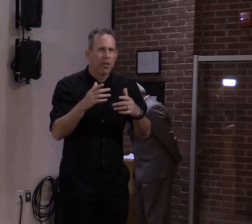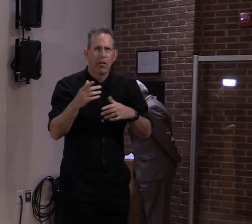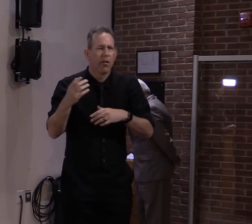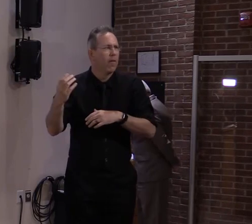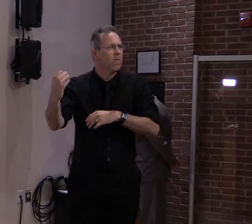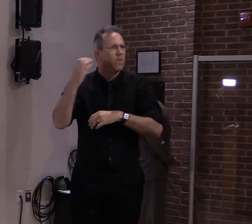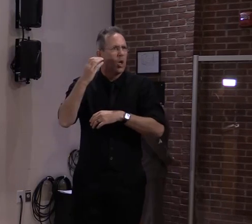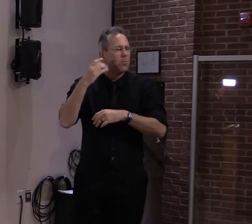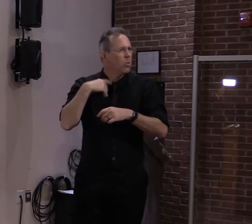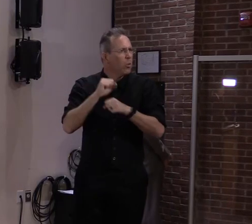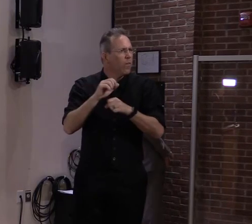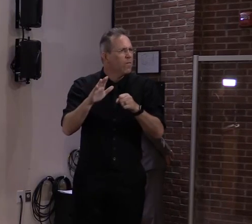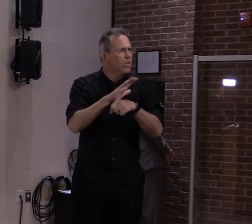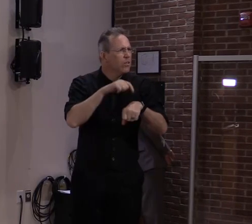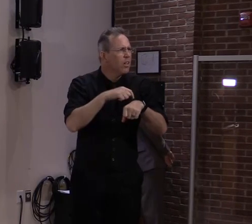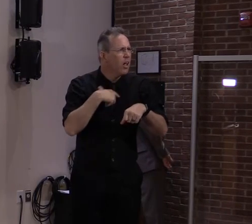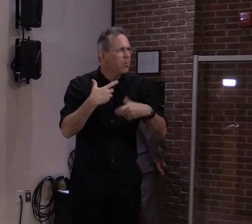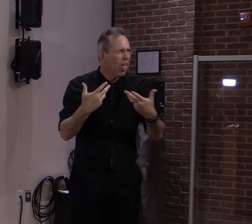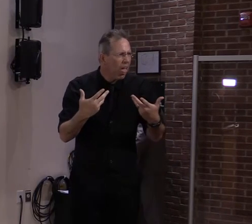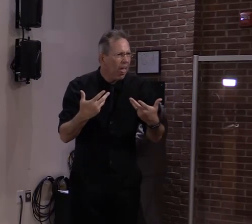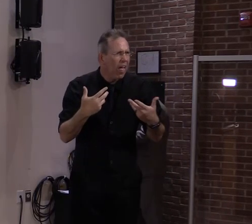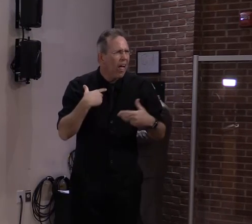should they do in a situation like this?